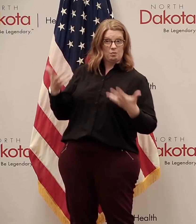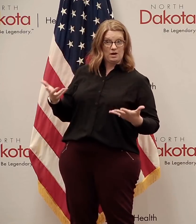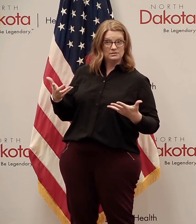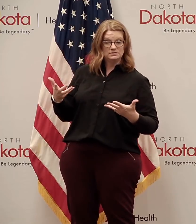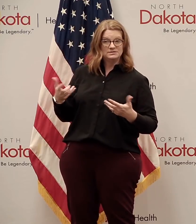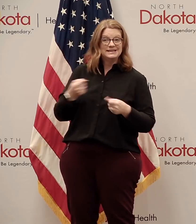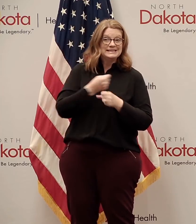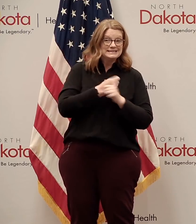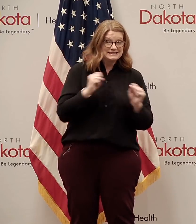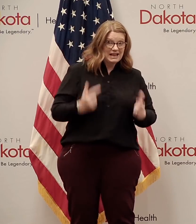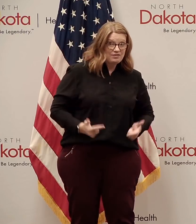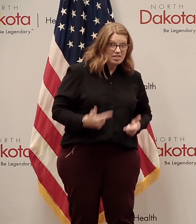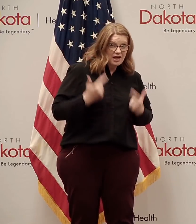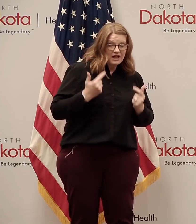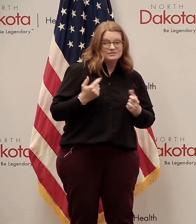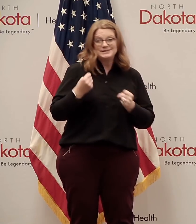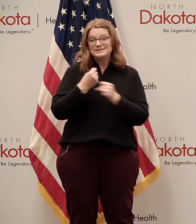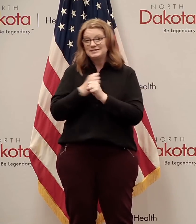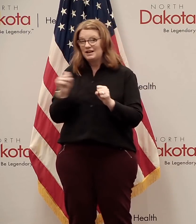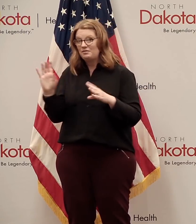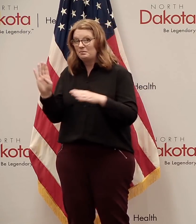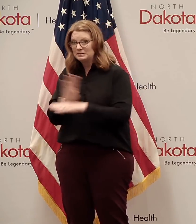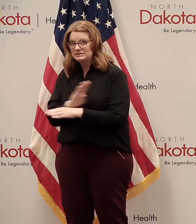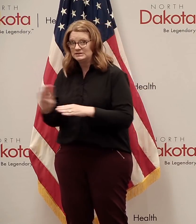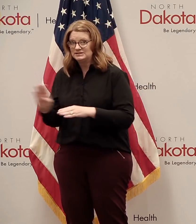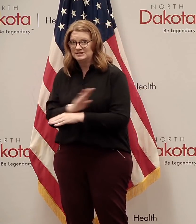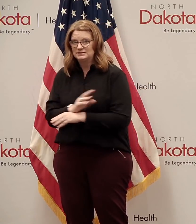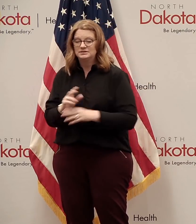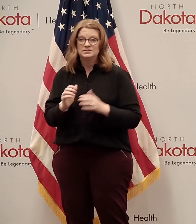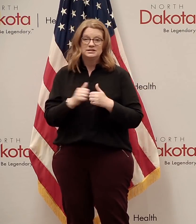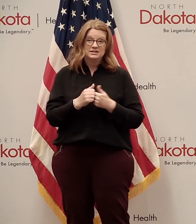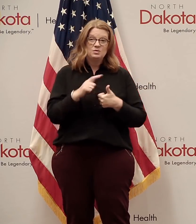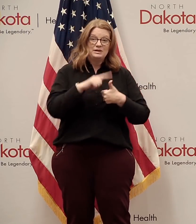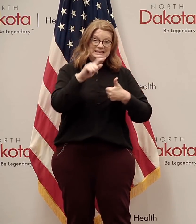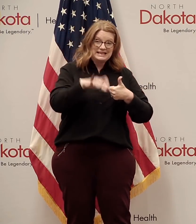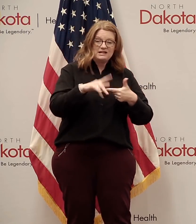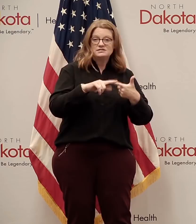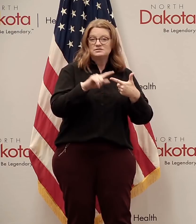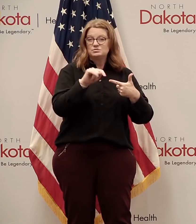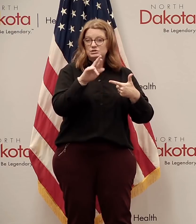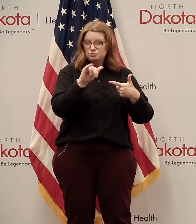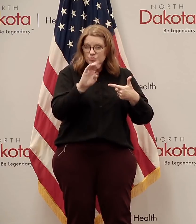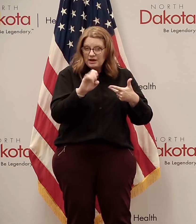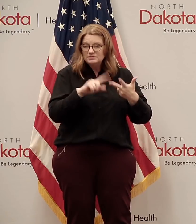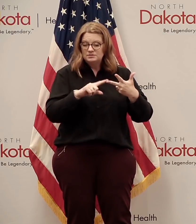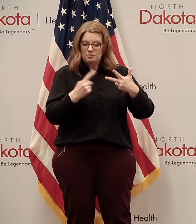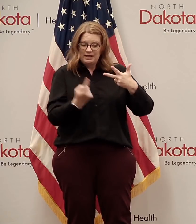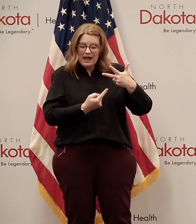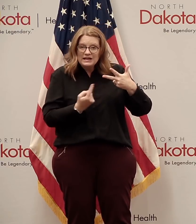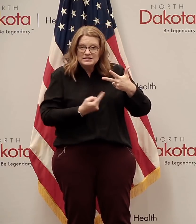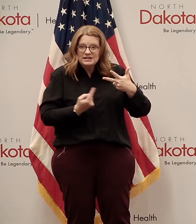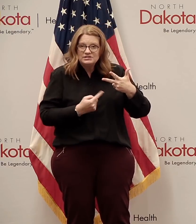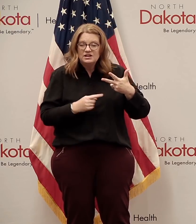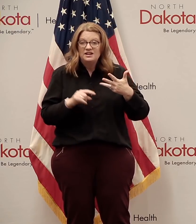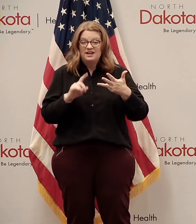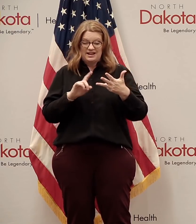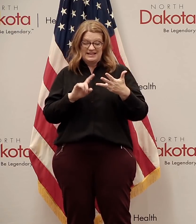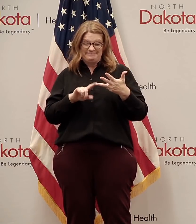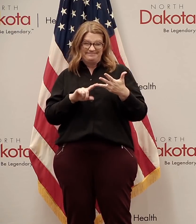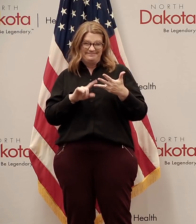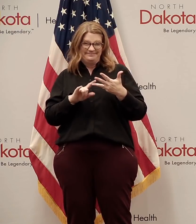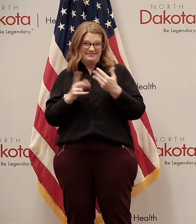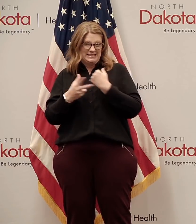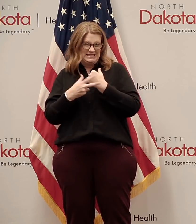to save lives and livelihoods. And the way we do that is we test, we trace, we isolate, and then we preserve the hospital capacity so